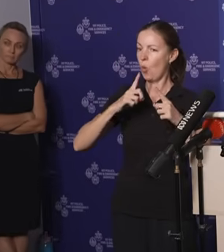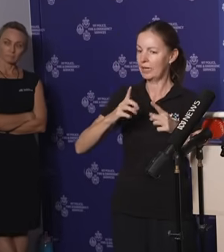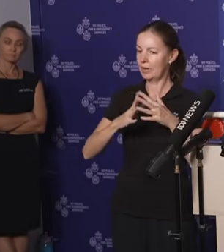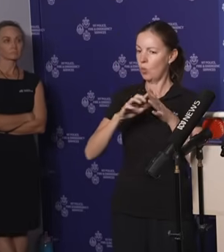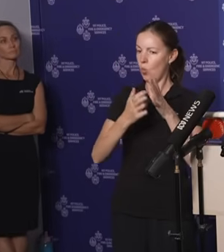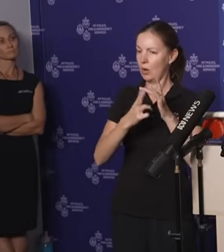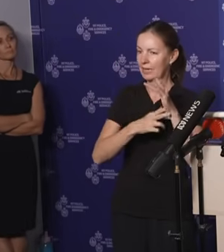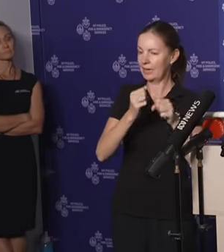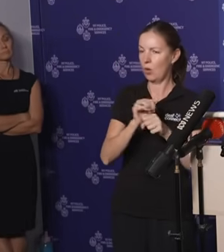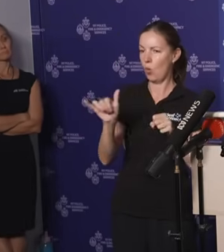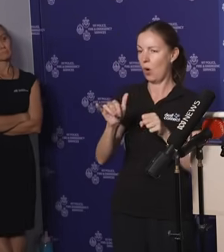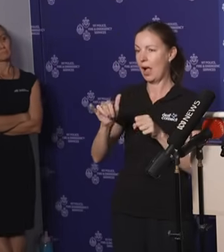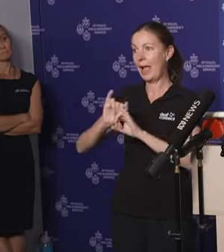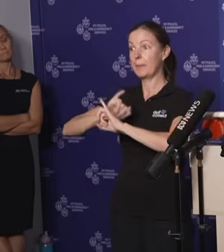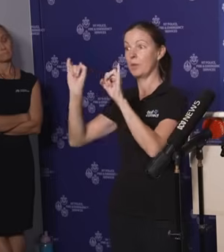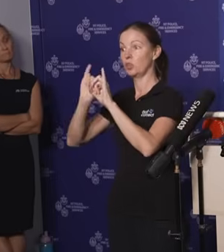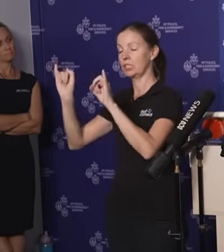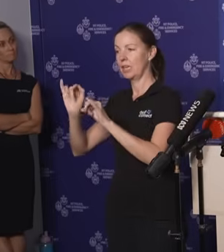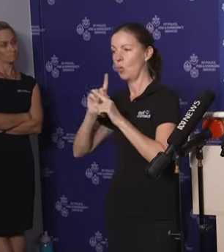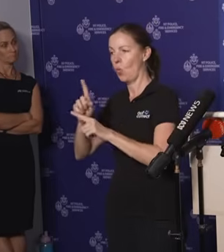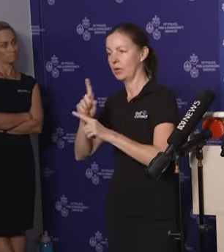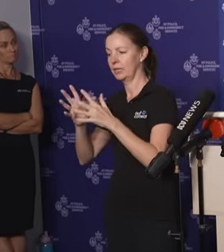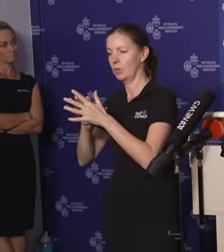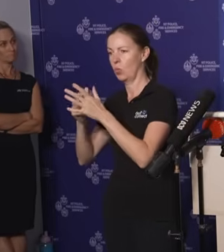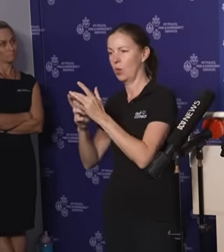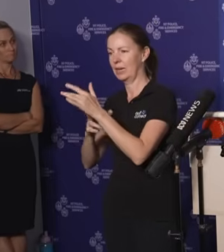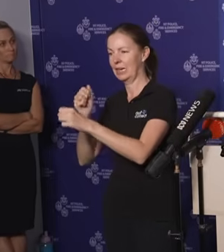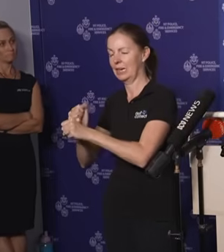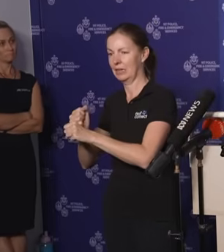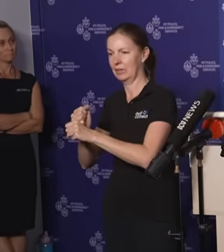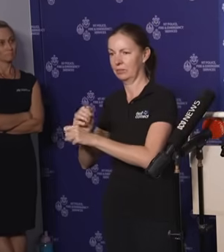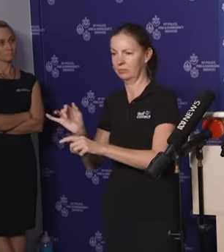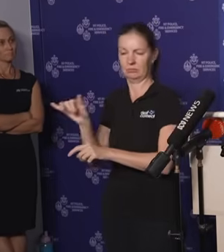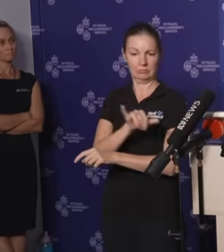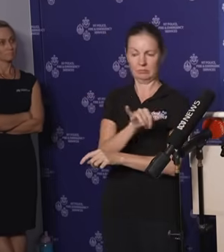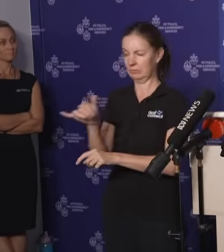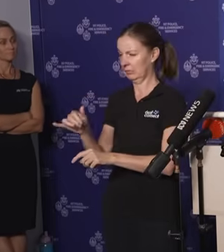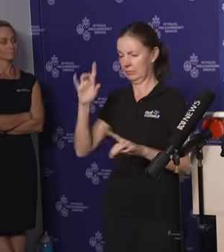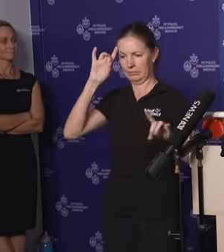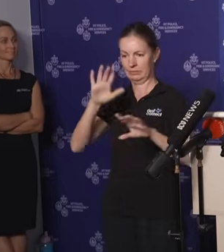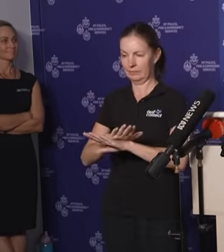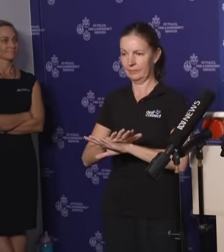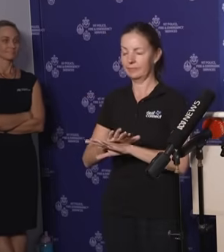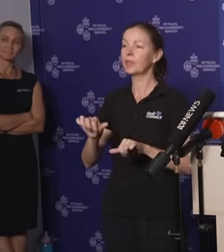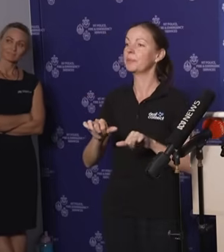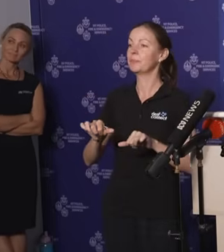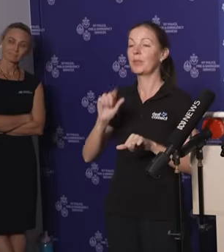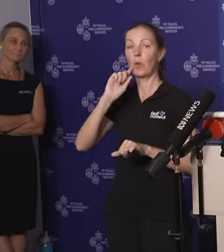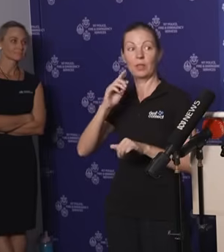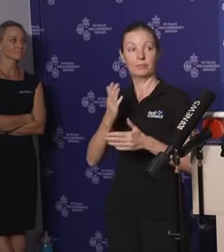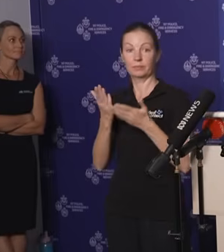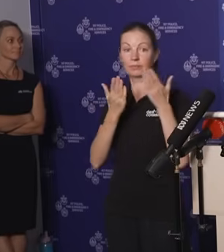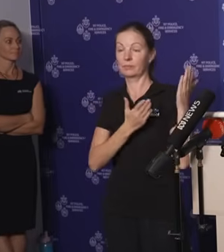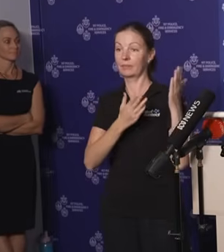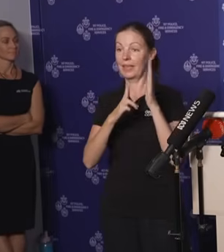take when each one is issued? Because there seemed to be a little bit of confusion around that this morning. I'm going to hand over to my NTES colleague for that.